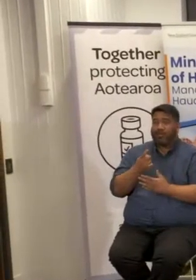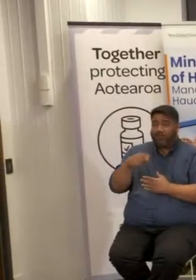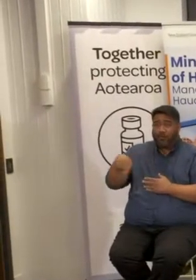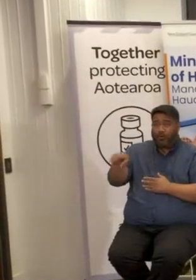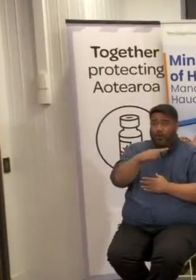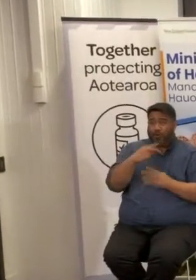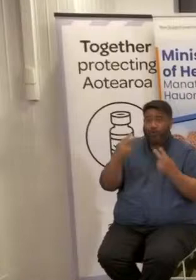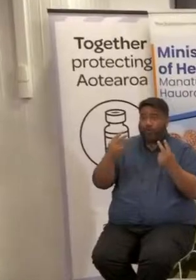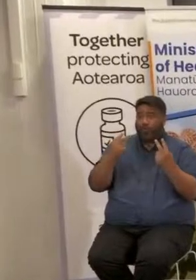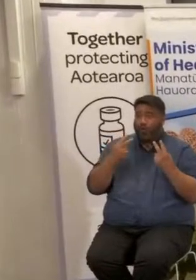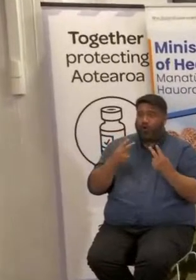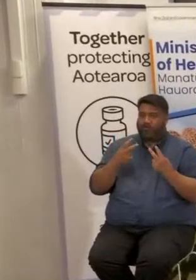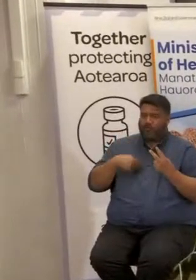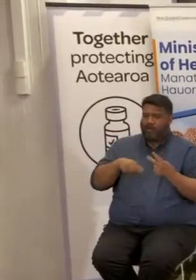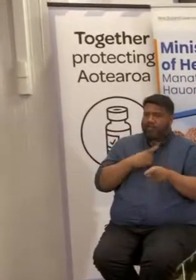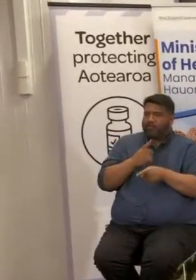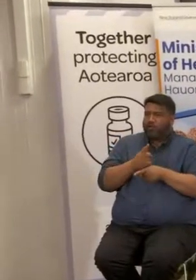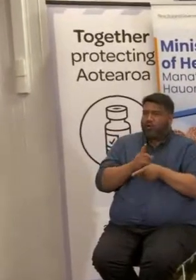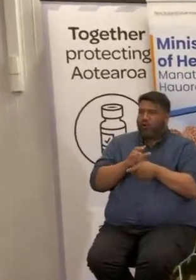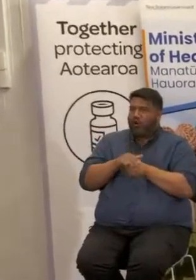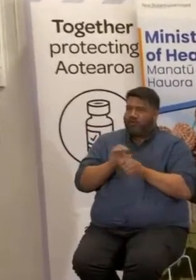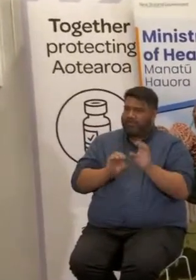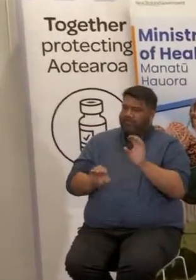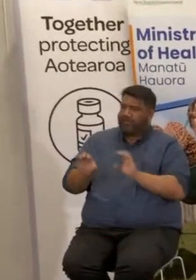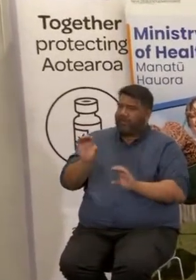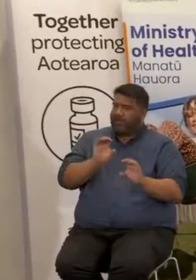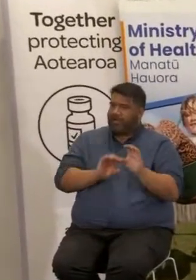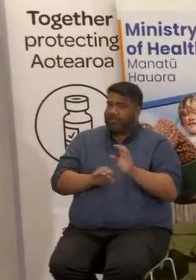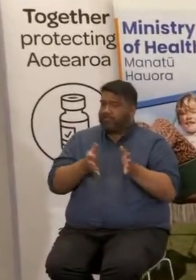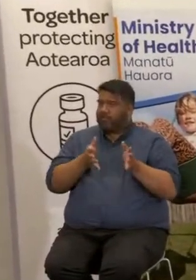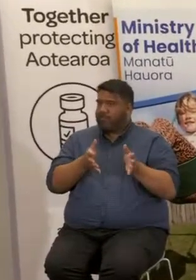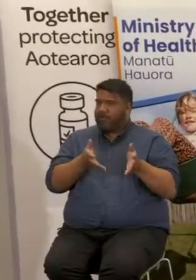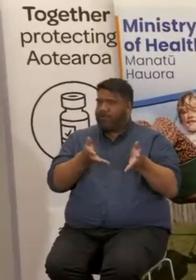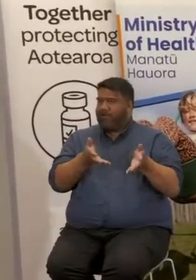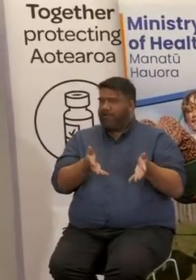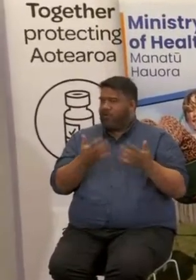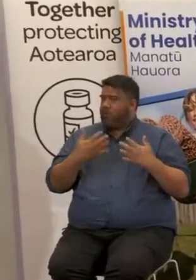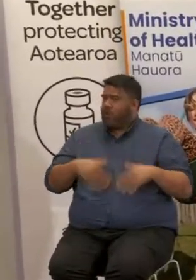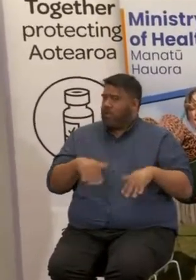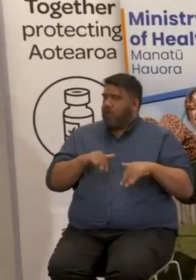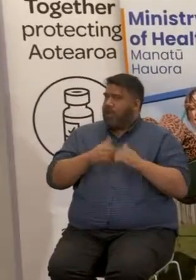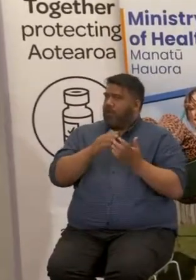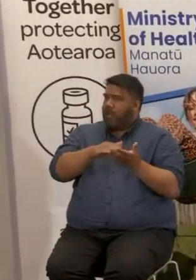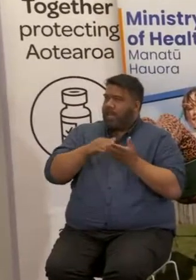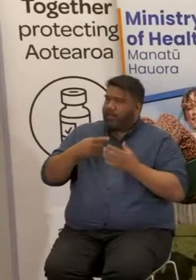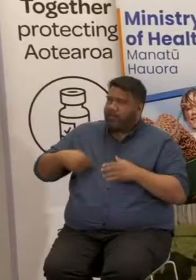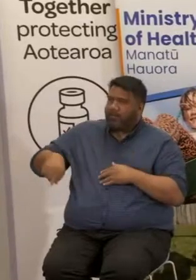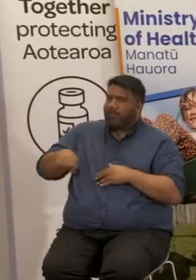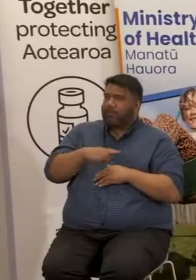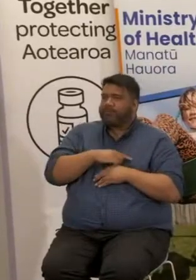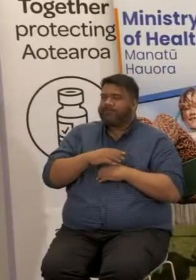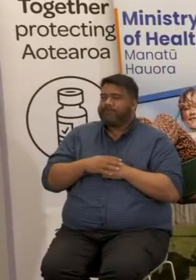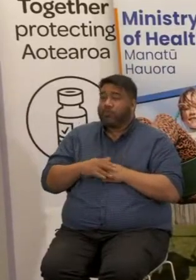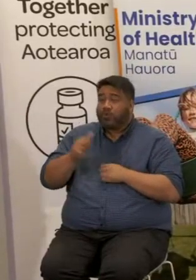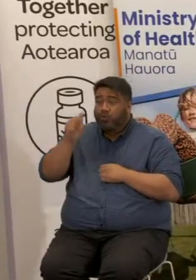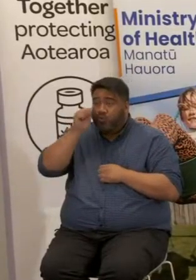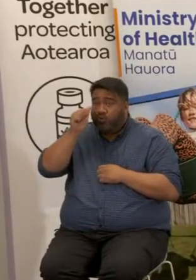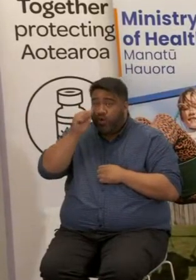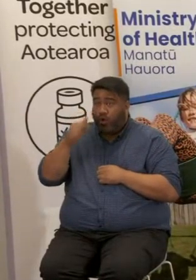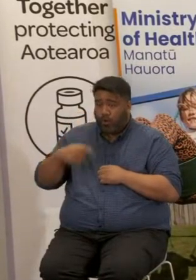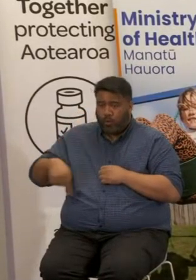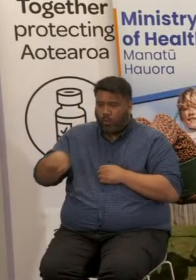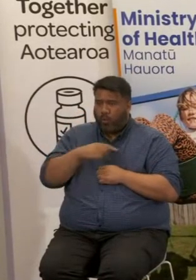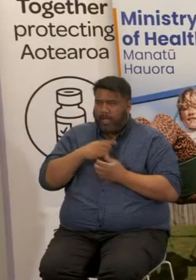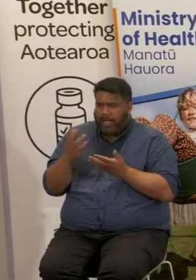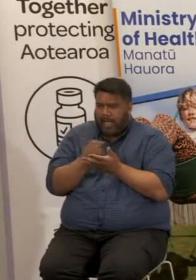science today. So I just wanted to bring a few thoughts from the science going on in the world. As you can imagine, we're accumulating data very